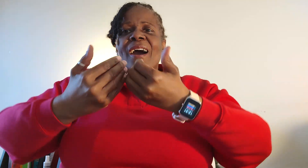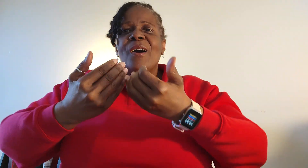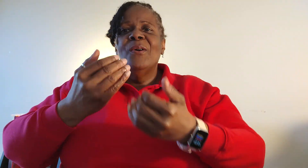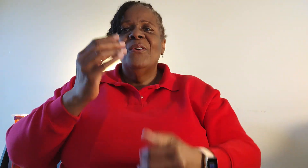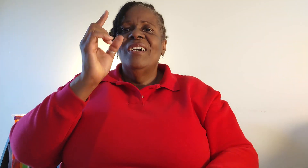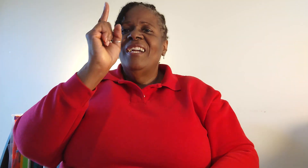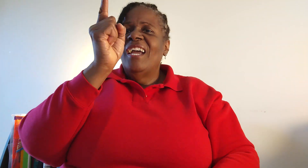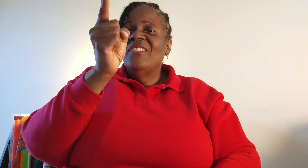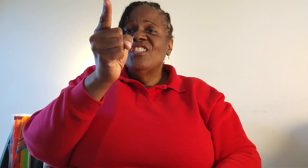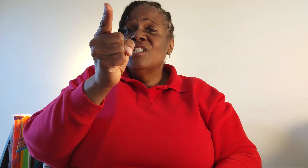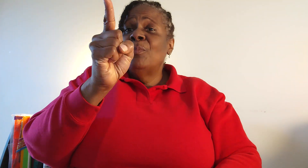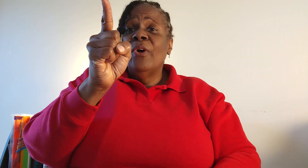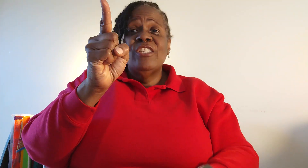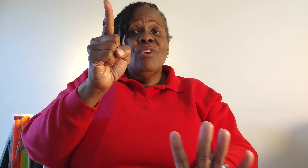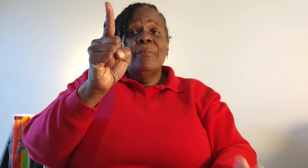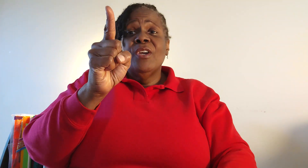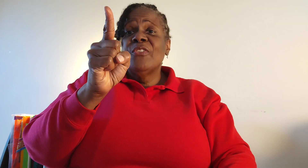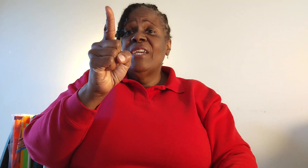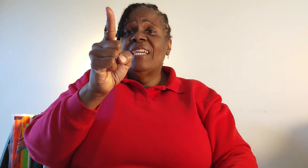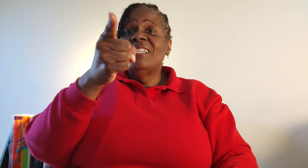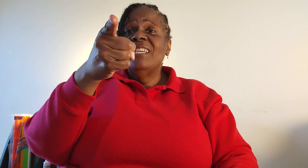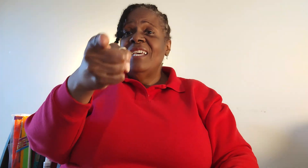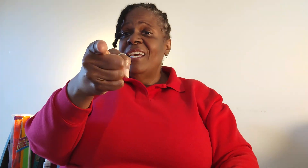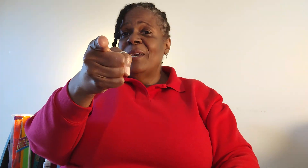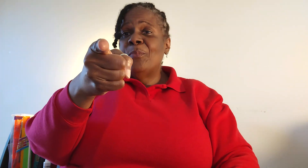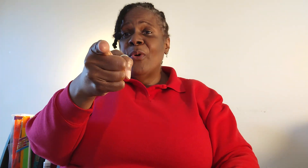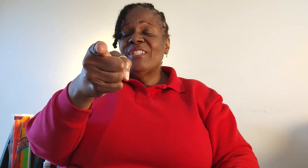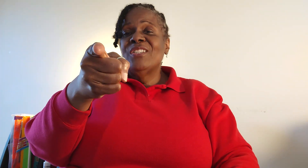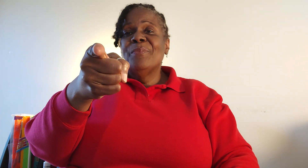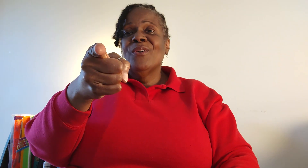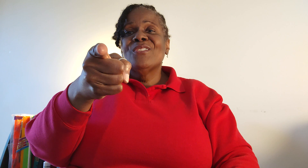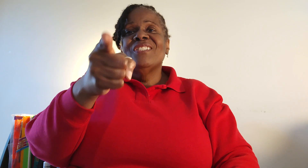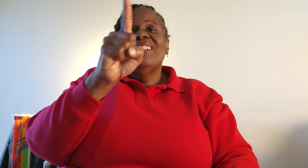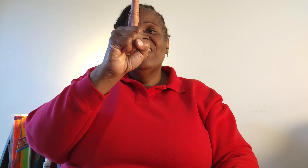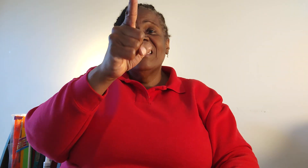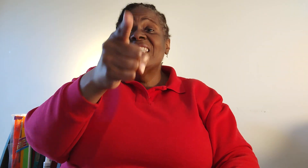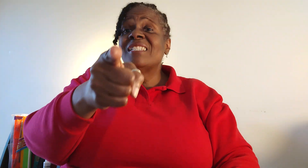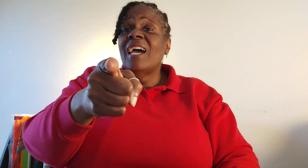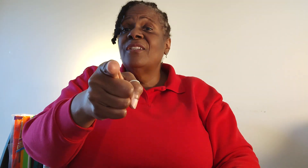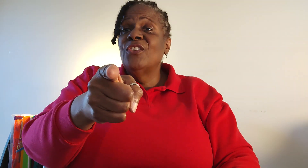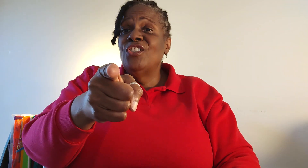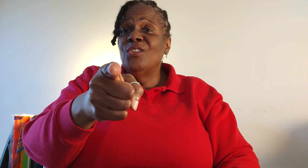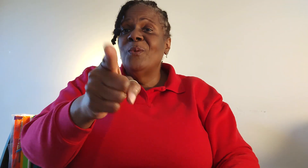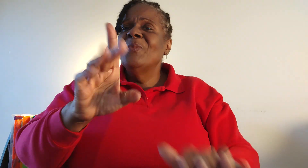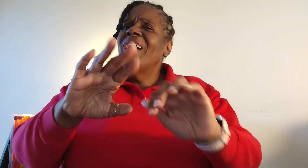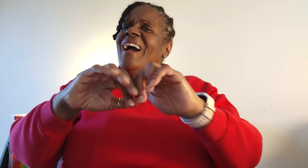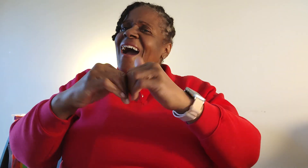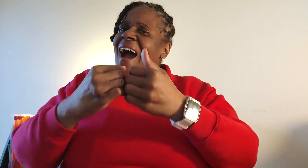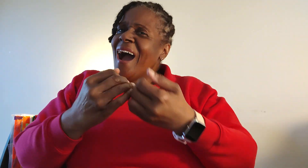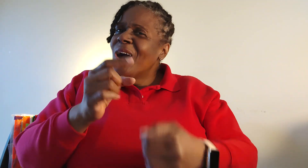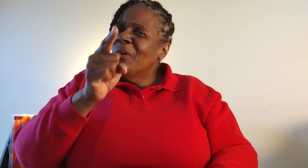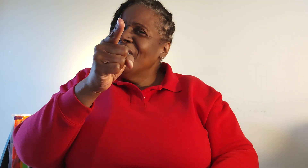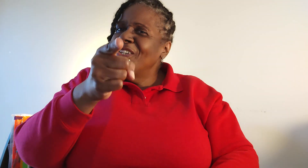How? And then just point. Drop your other hand and point to the person. This is a sign for you. How are